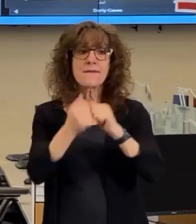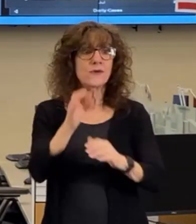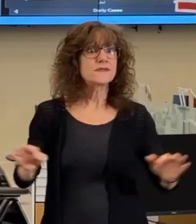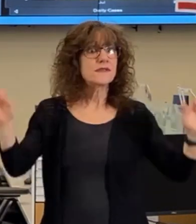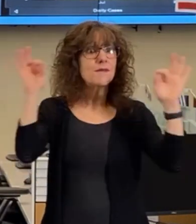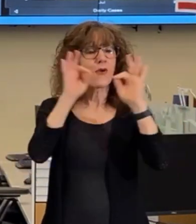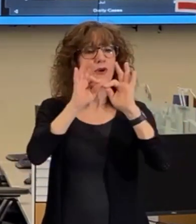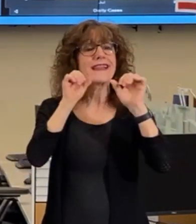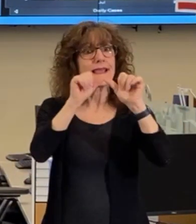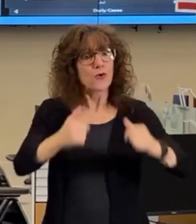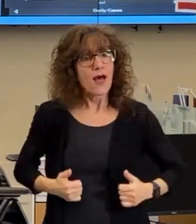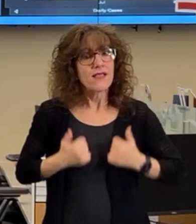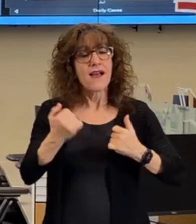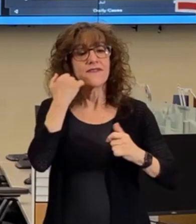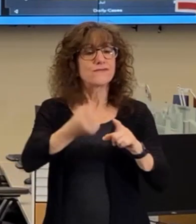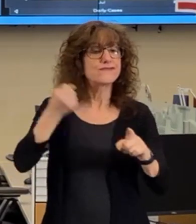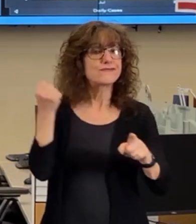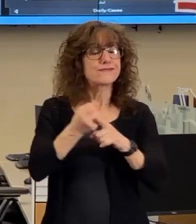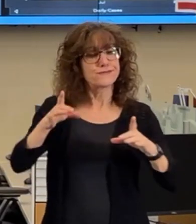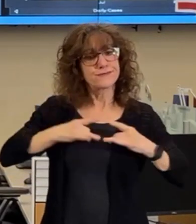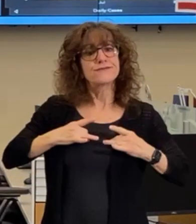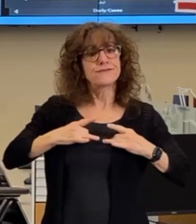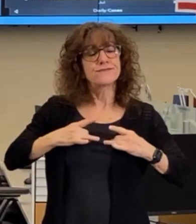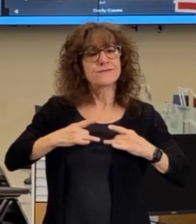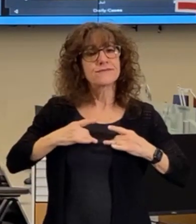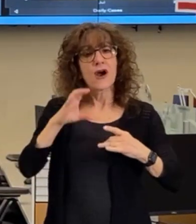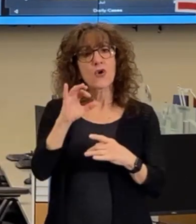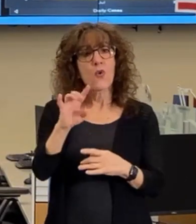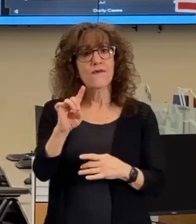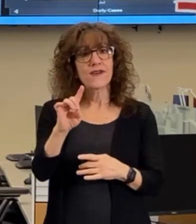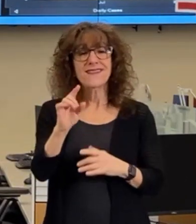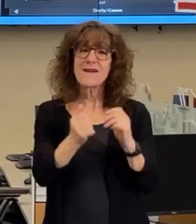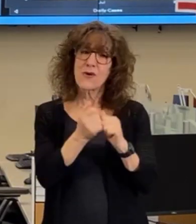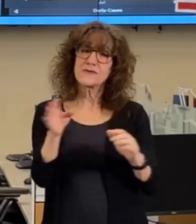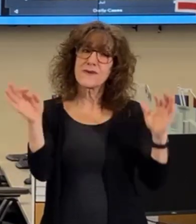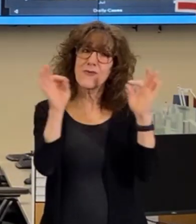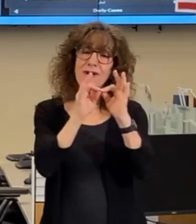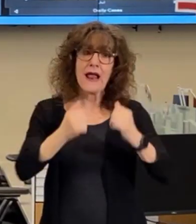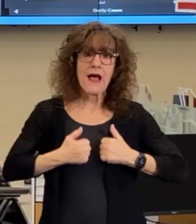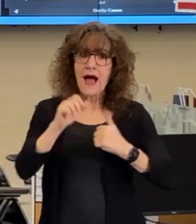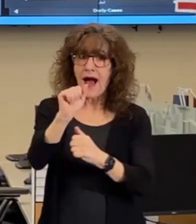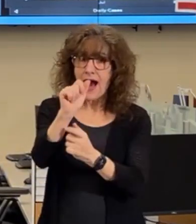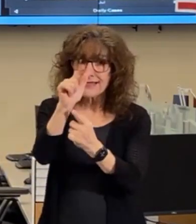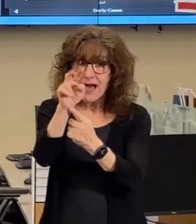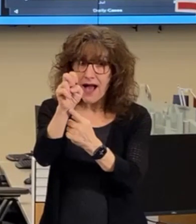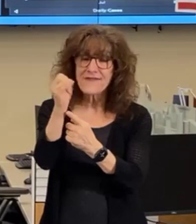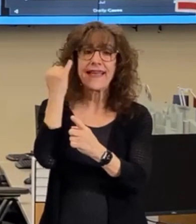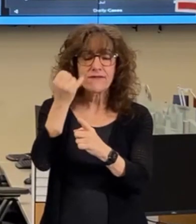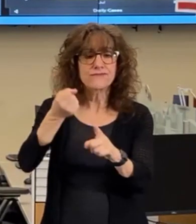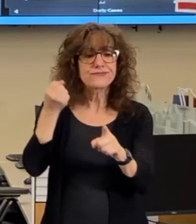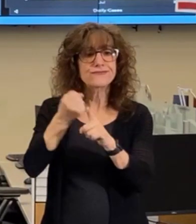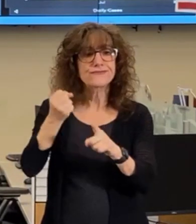importantly, alive if you still become infected with COVID-19. And most importantly, alive if you still become infected